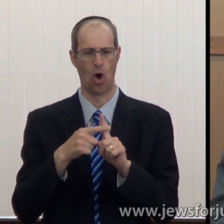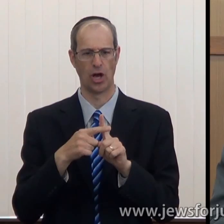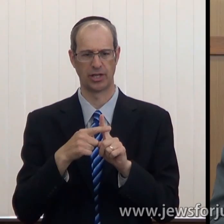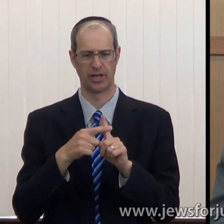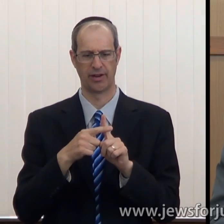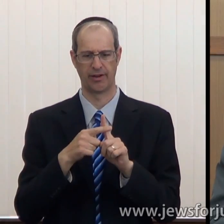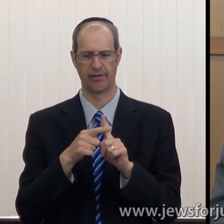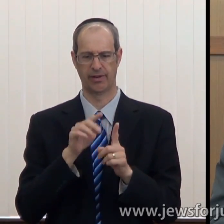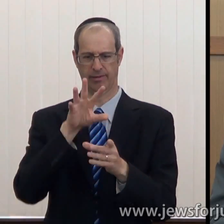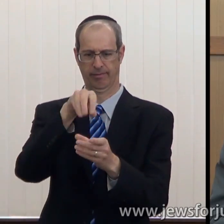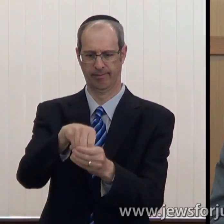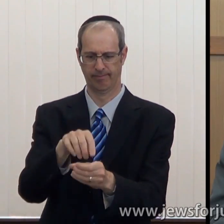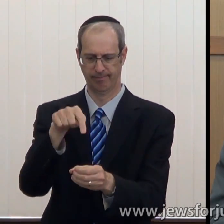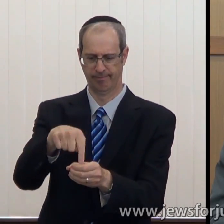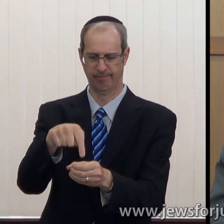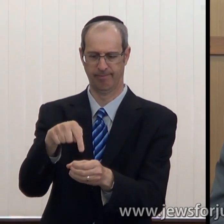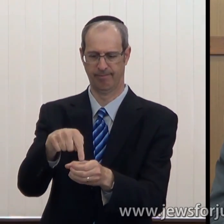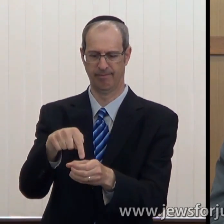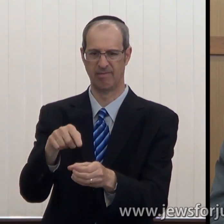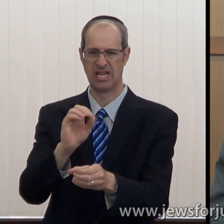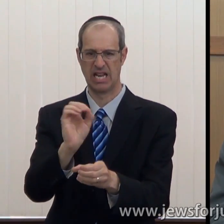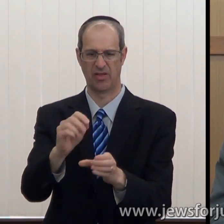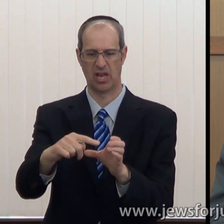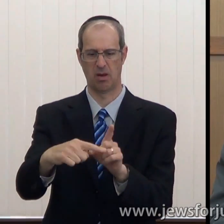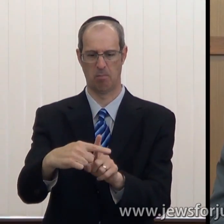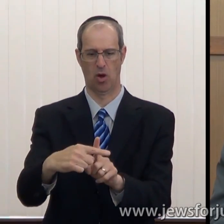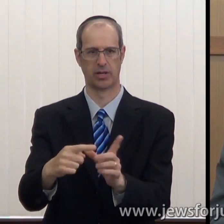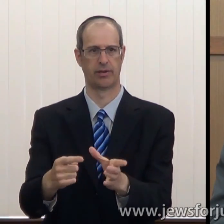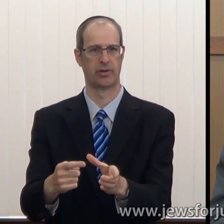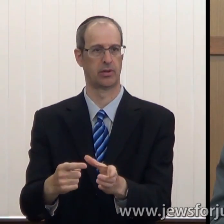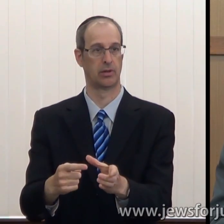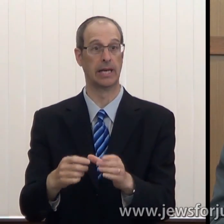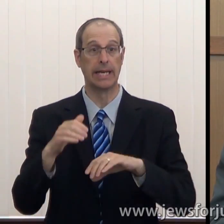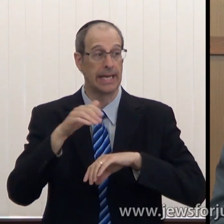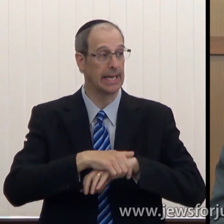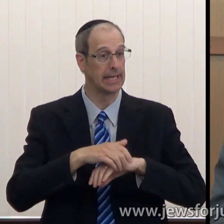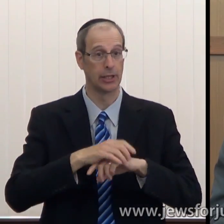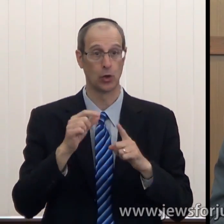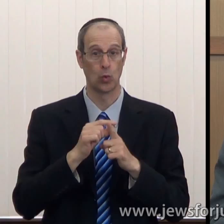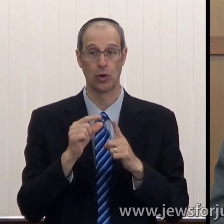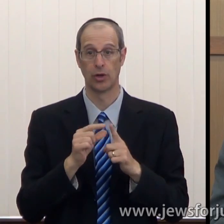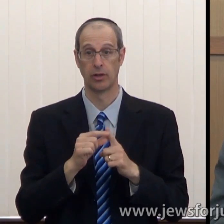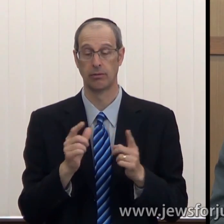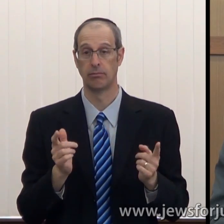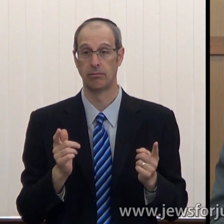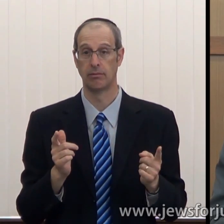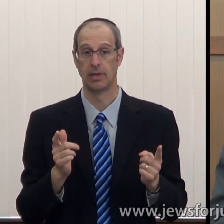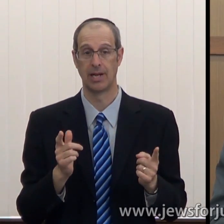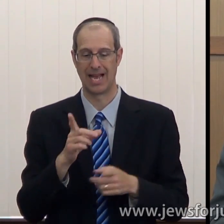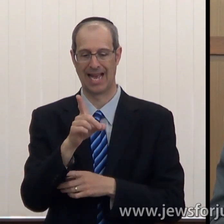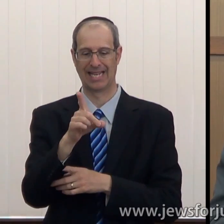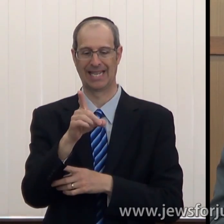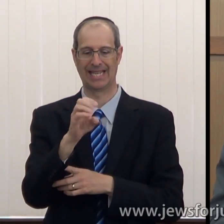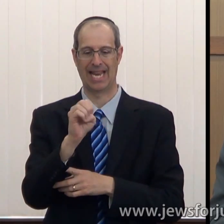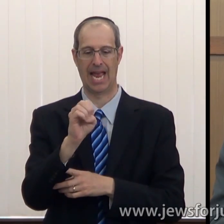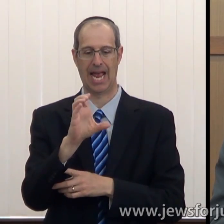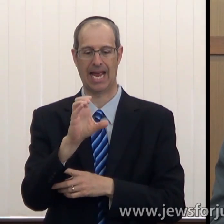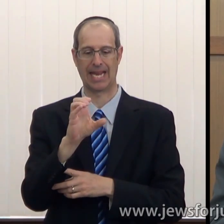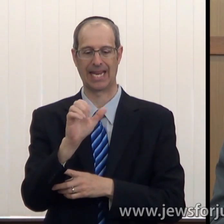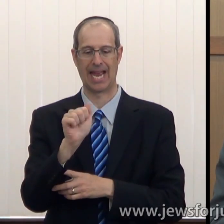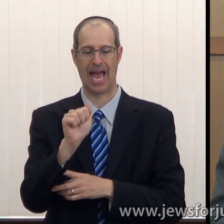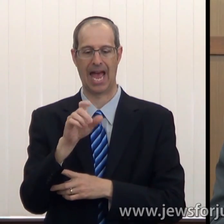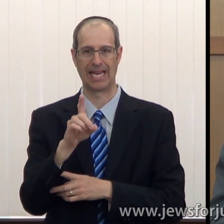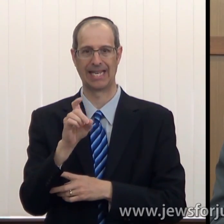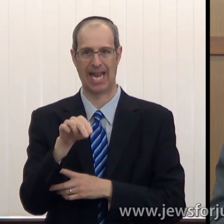place. And the word we have in English for this is decadence. It's